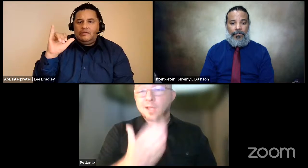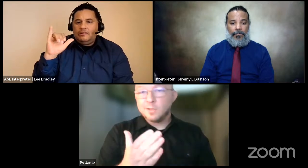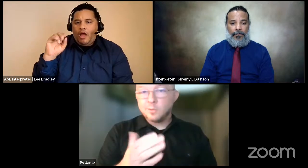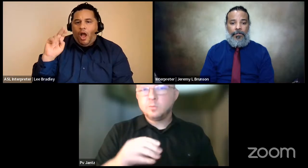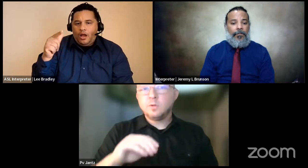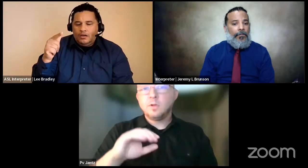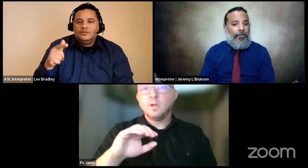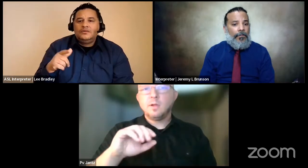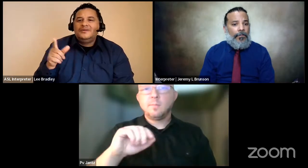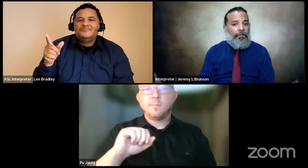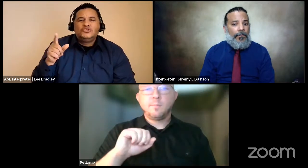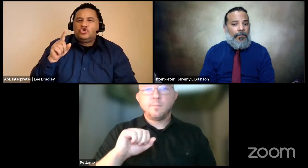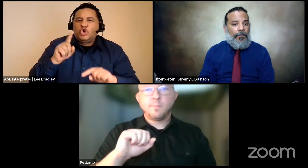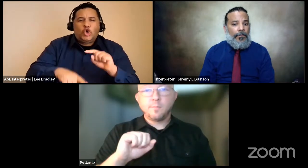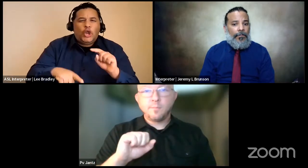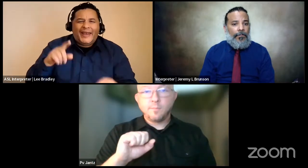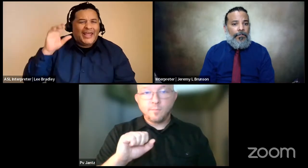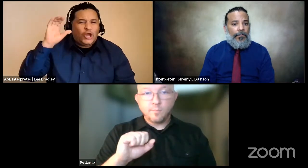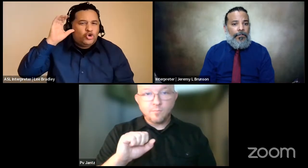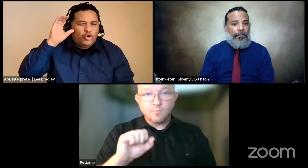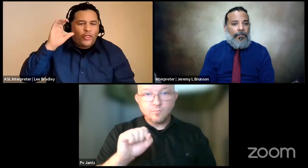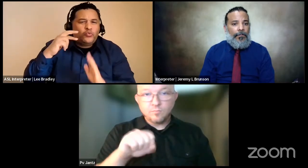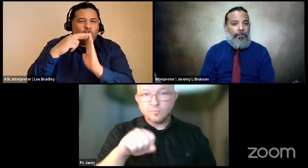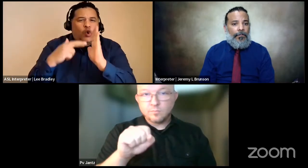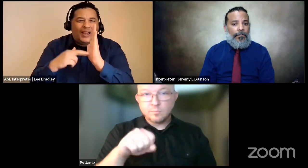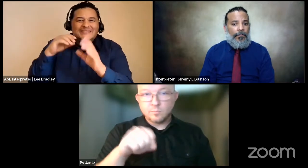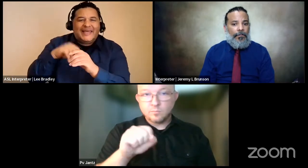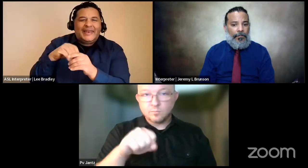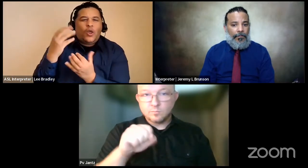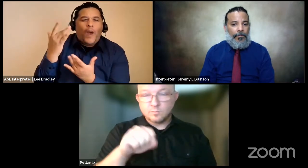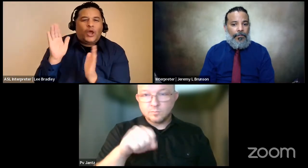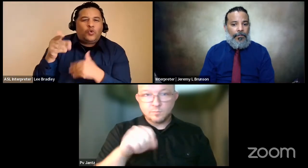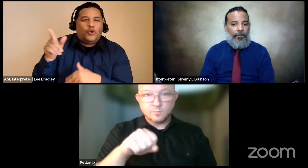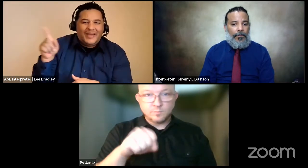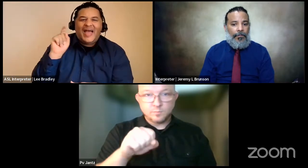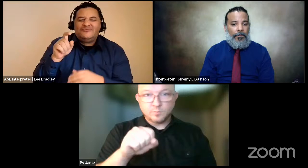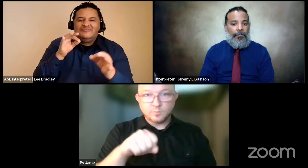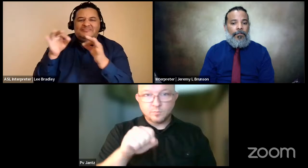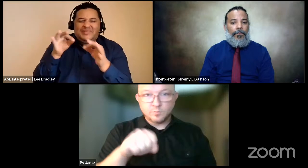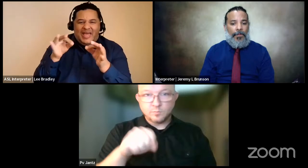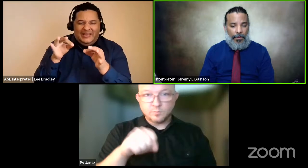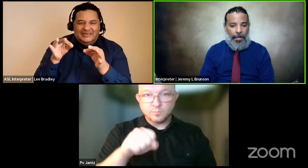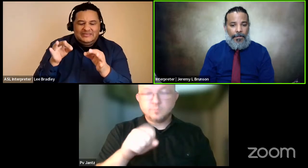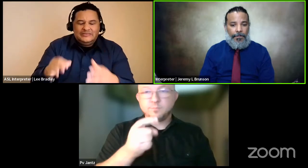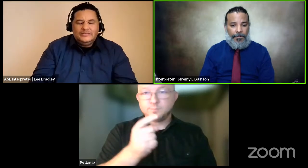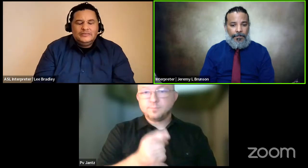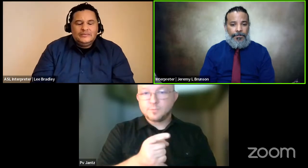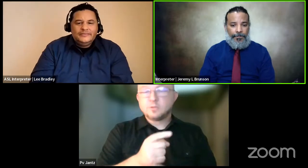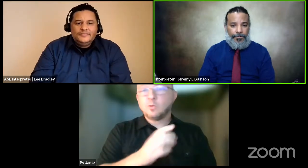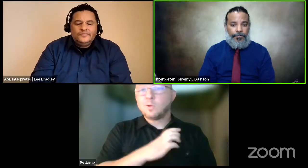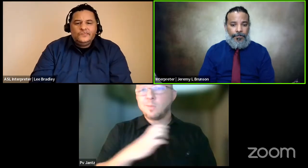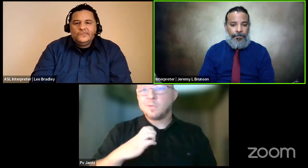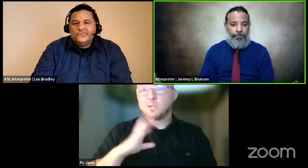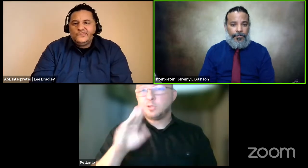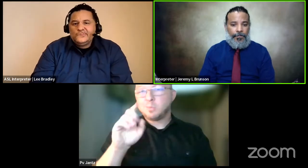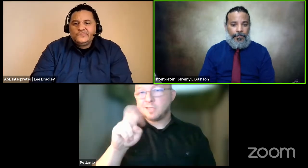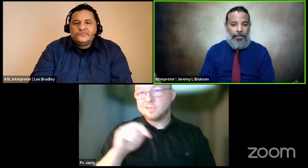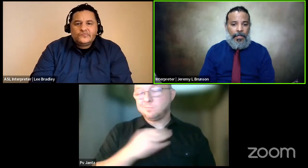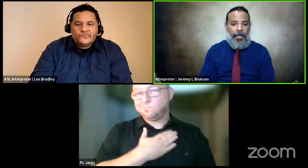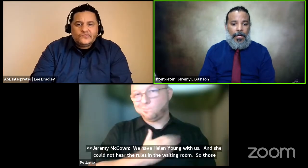And she could not hear the rules in the waiting room, so those will need to be explained. Okay.